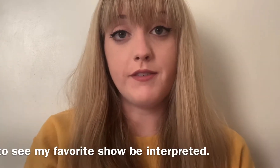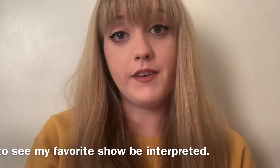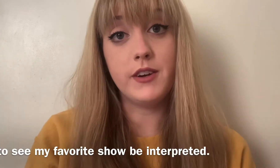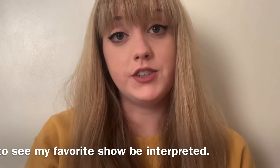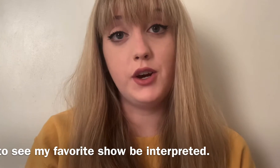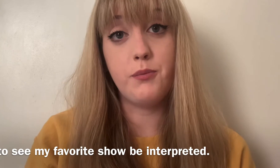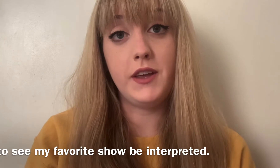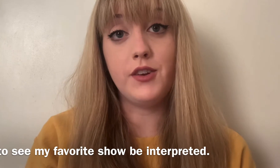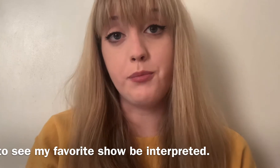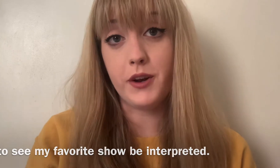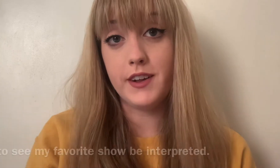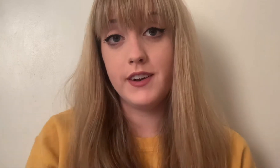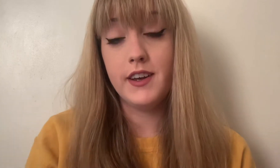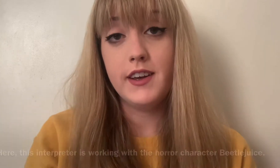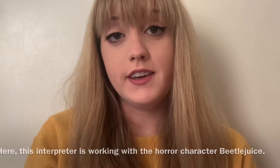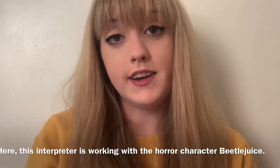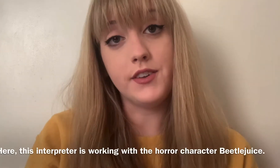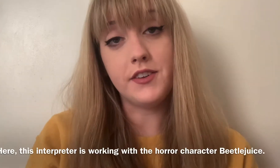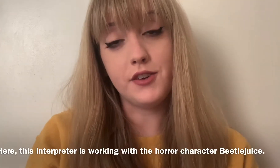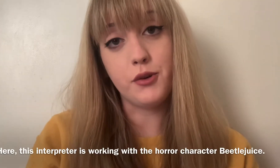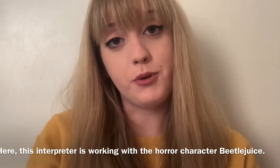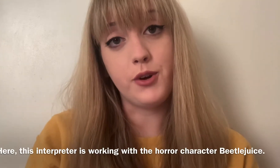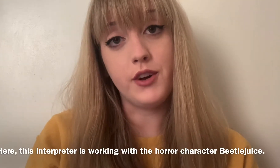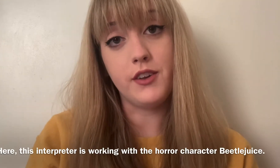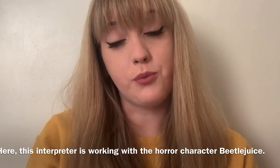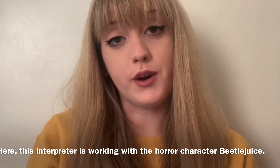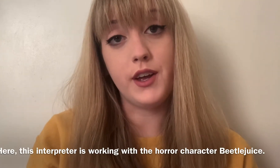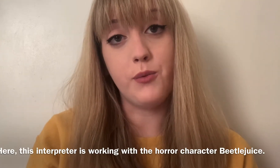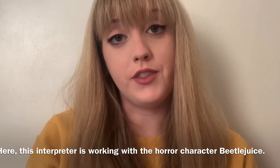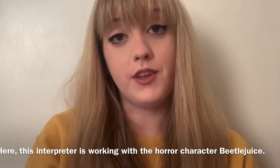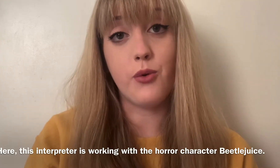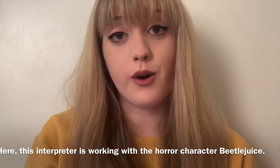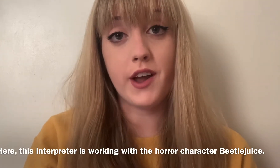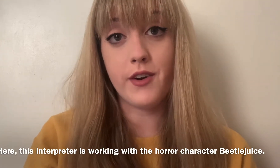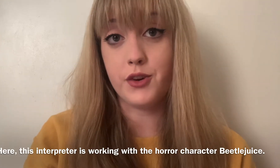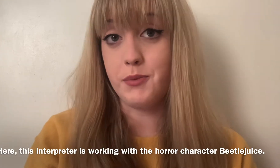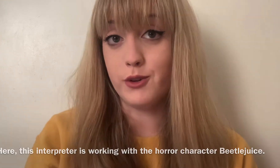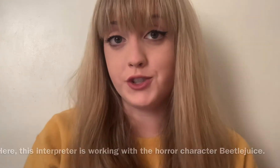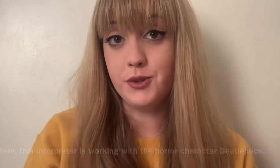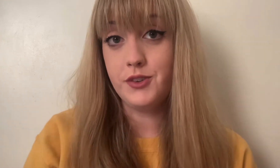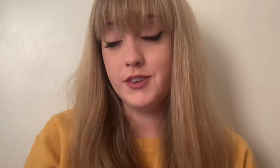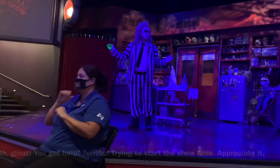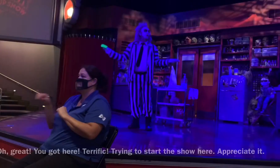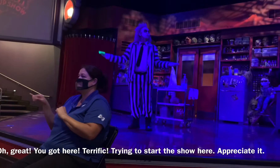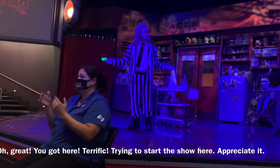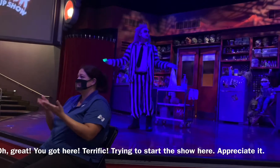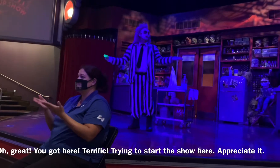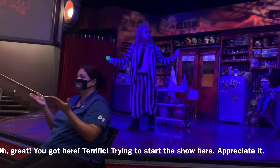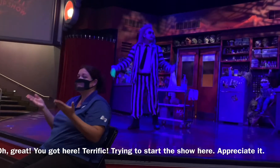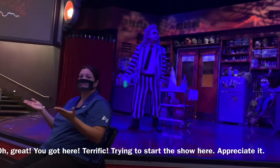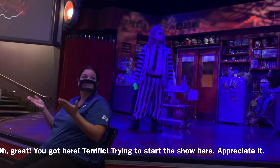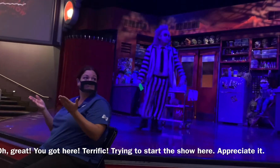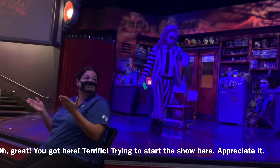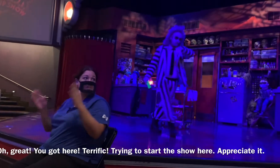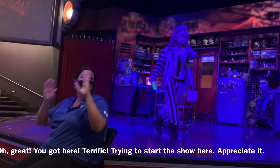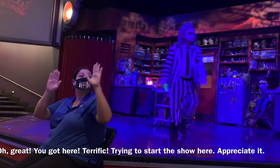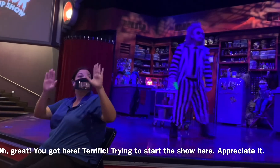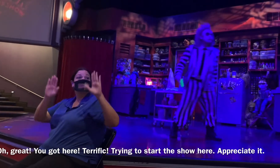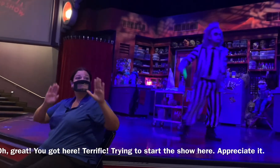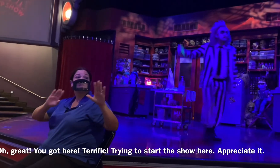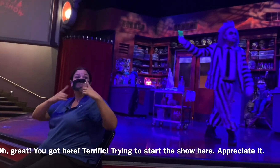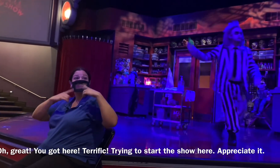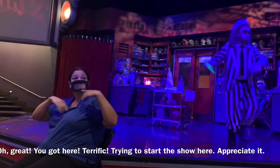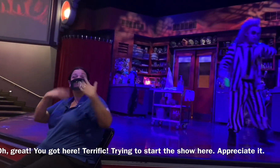to see my favorite show be interpreted. Here, this interpreter is working with the horror character Beetlejuice. Oh, great, we got here. Terrific.